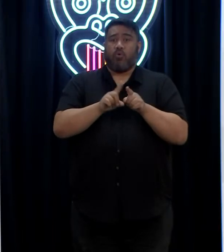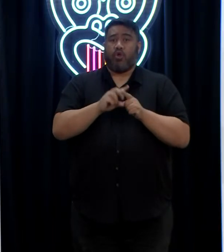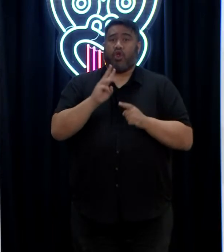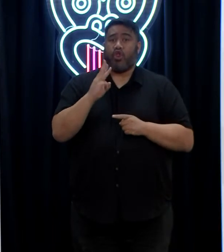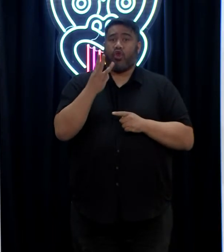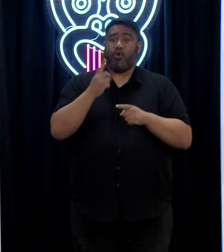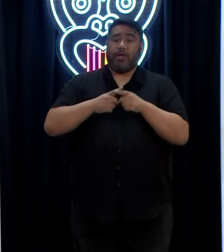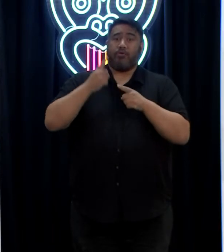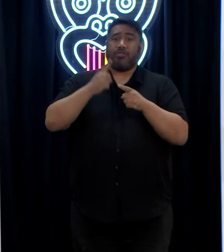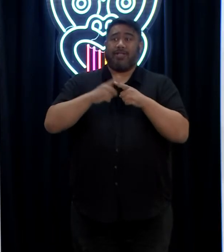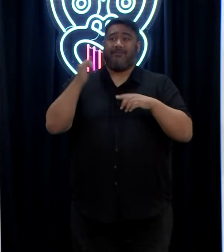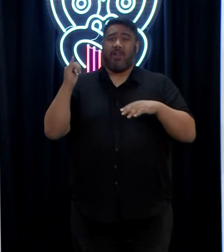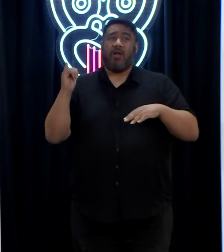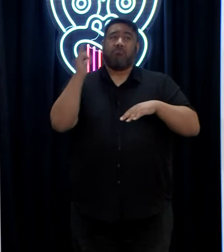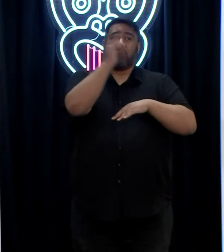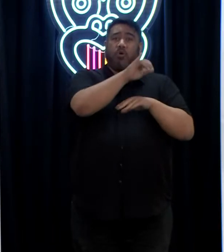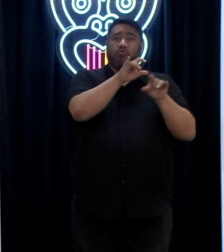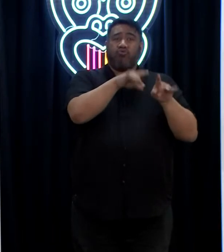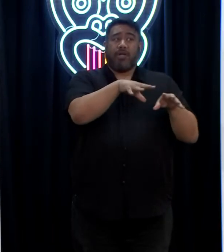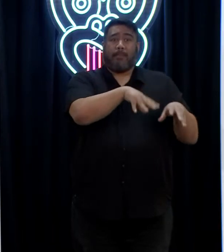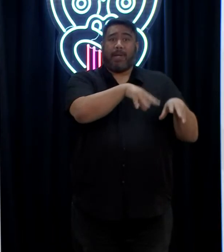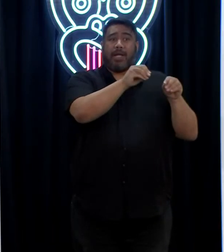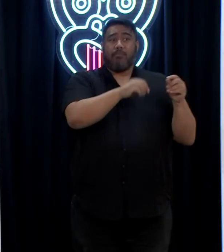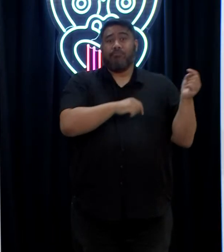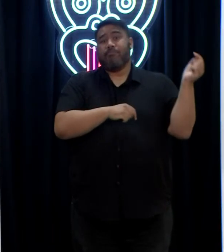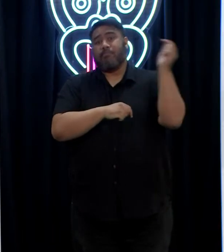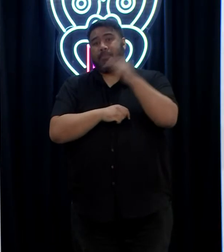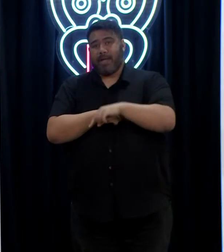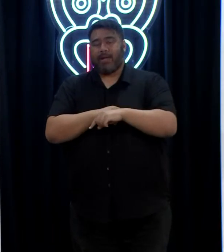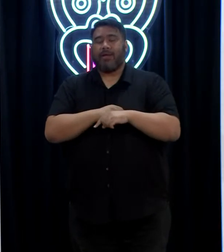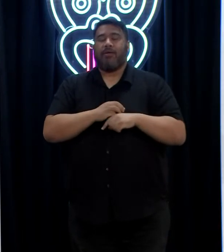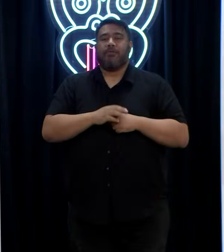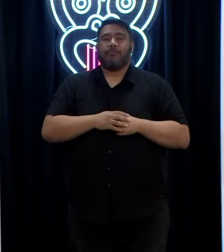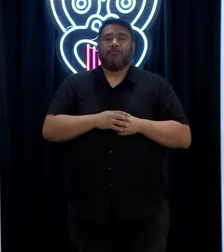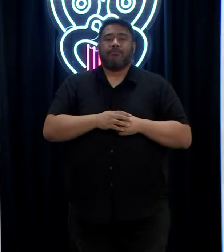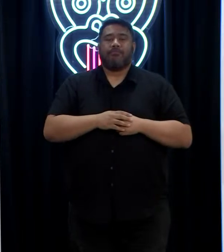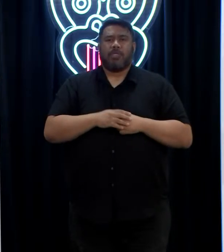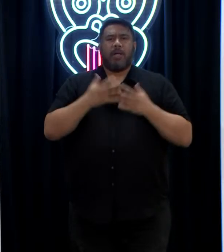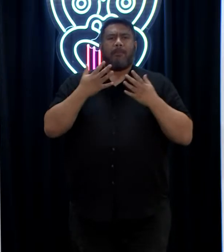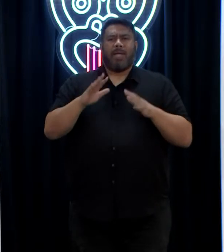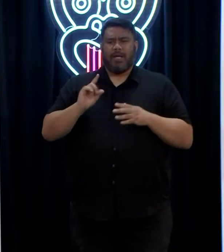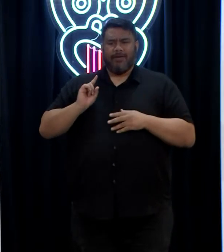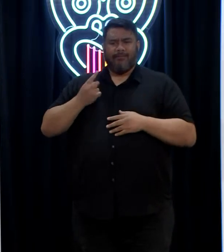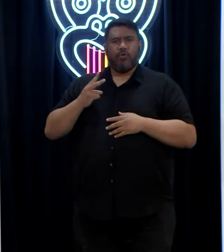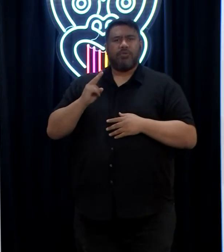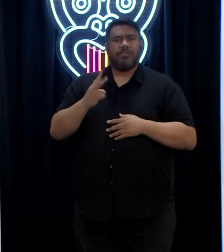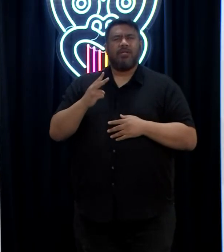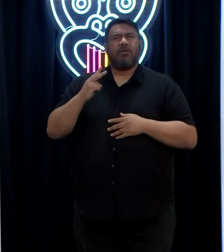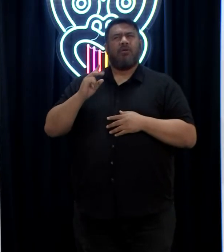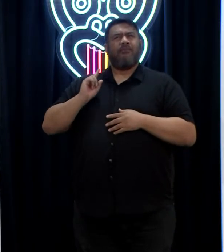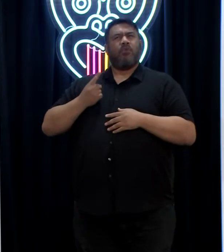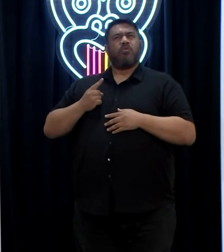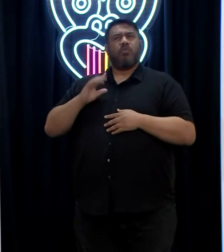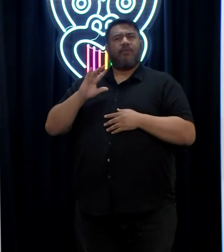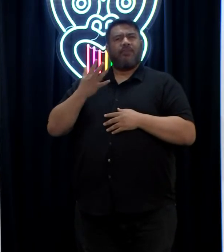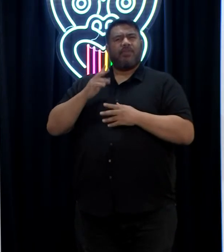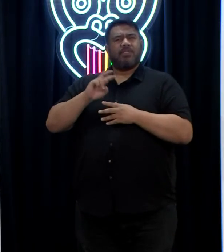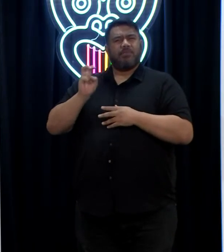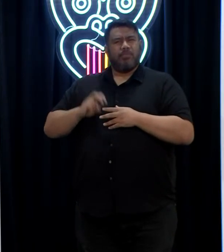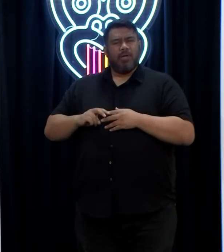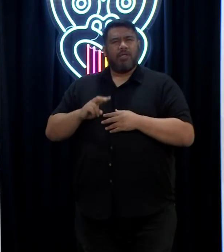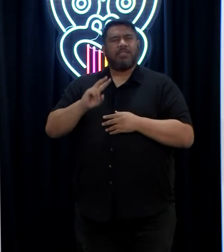New Zealand is also planned for those in emergency situations, and this follows on from the 2 red flights that